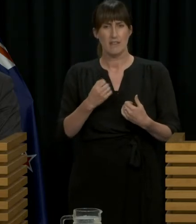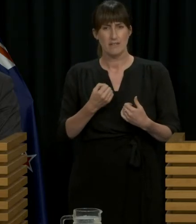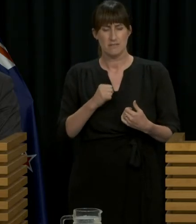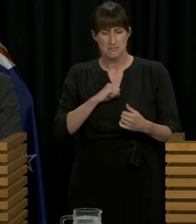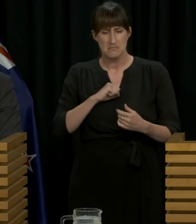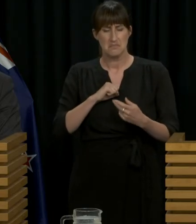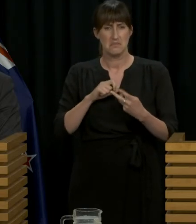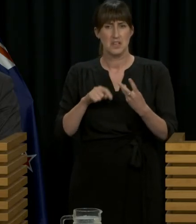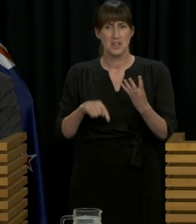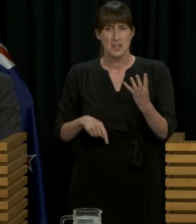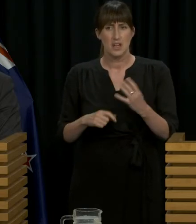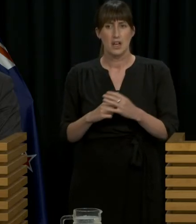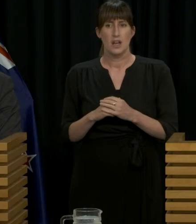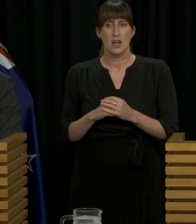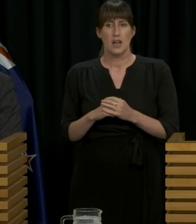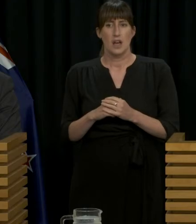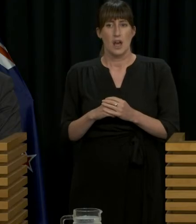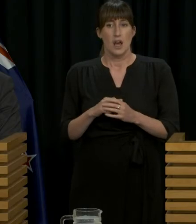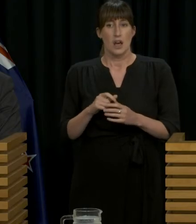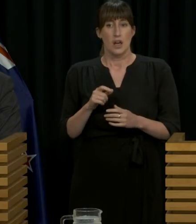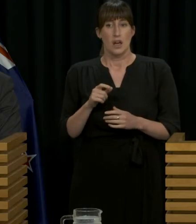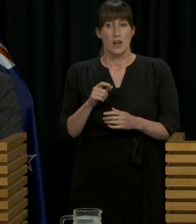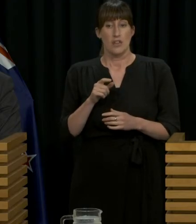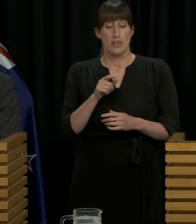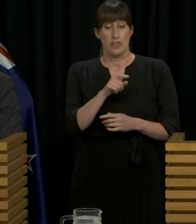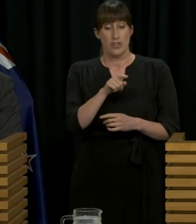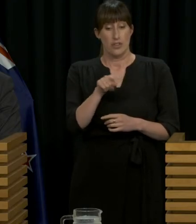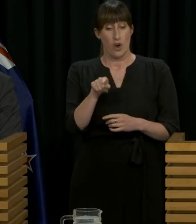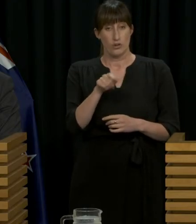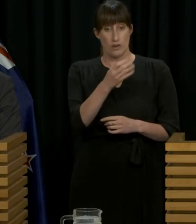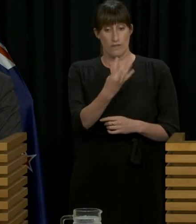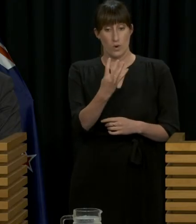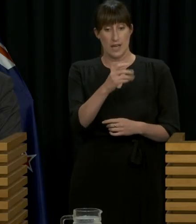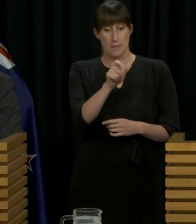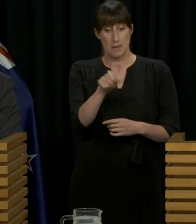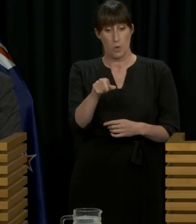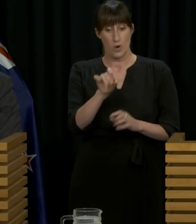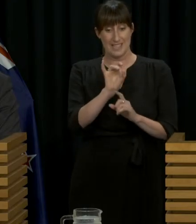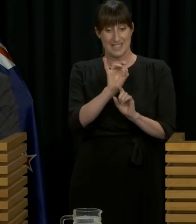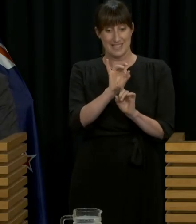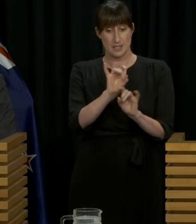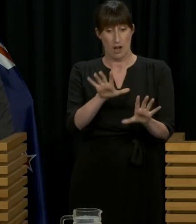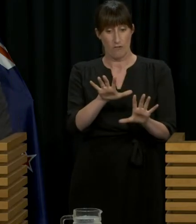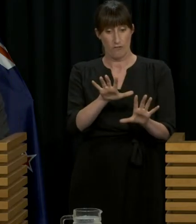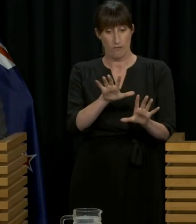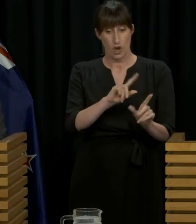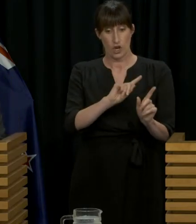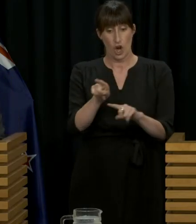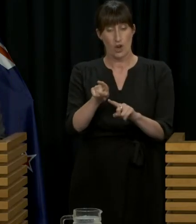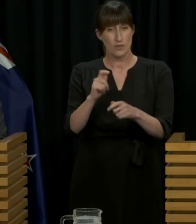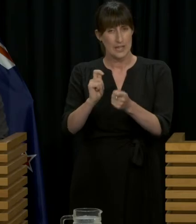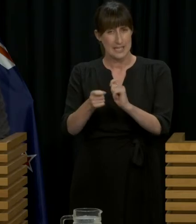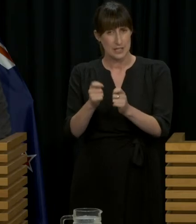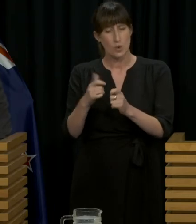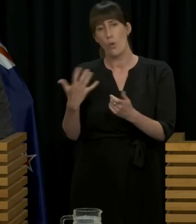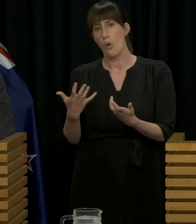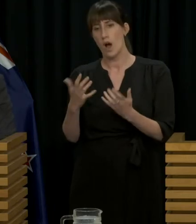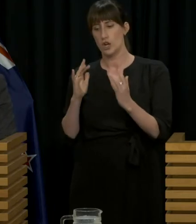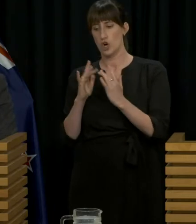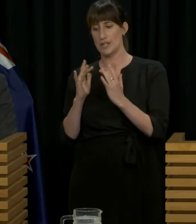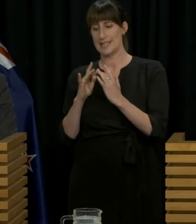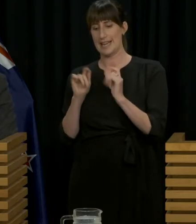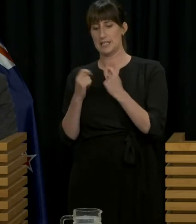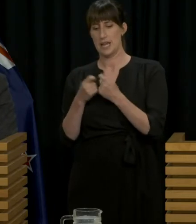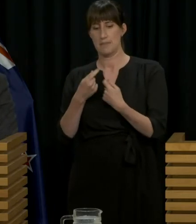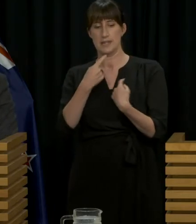them and they said they had symptoms, or proactively got the tests themselves and let the contact tracers know that they had symptoms and then got a test? I